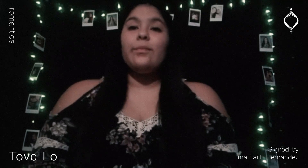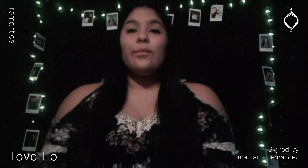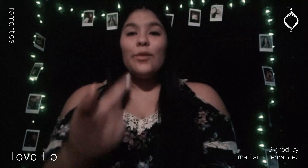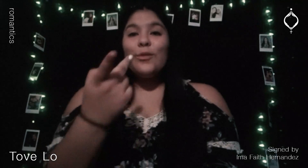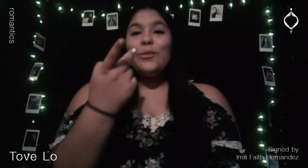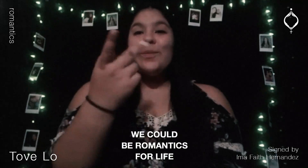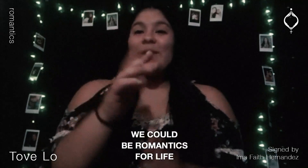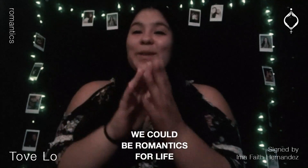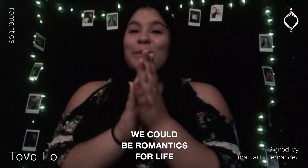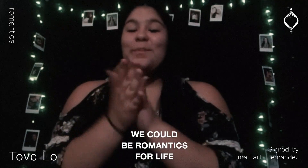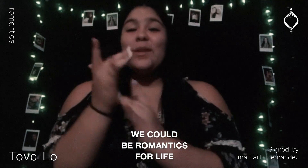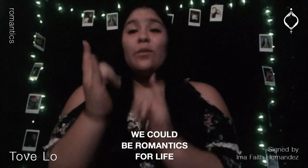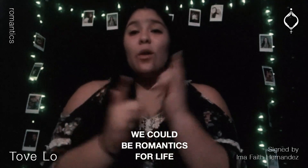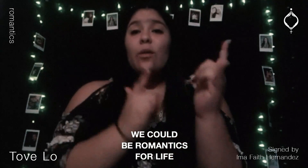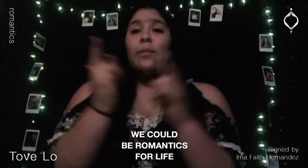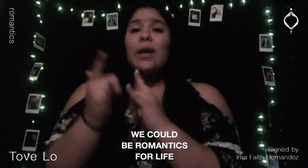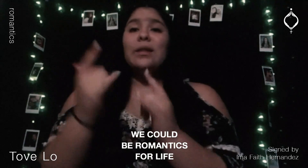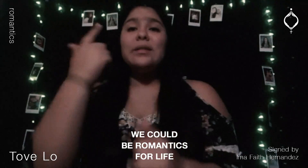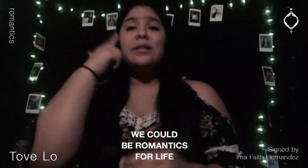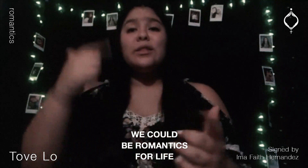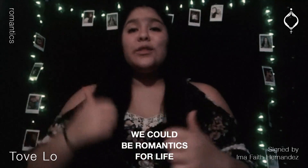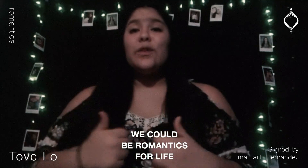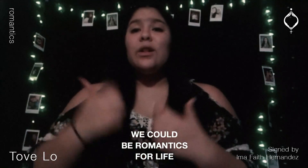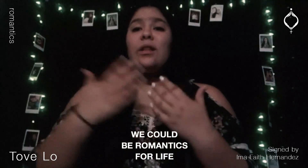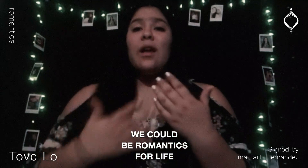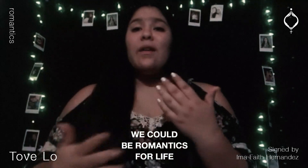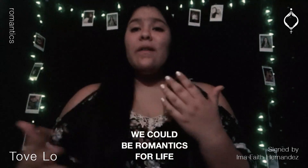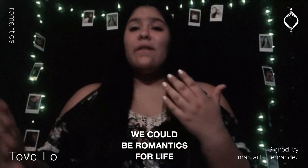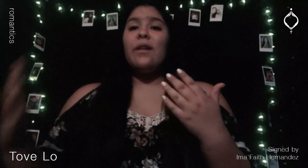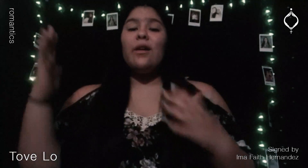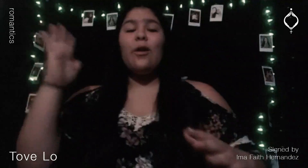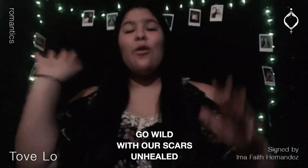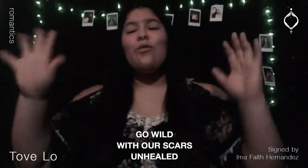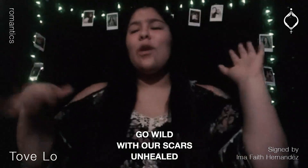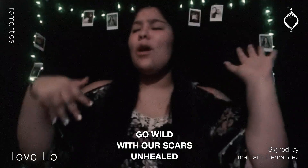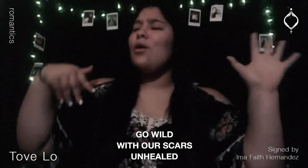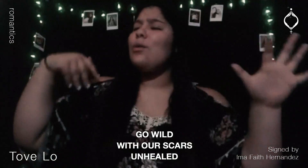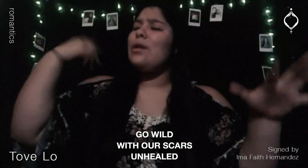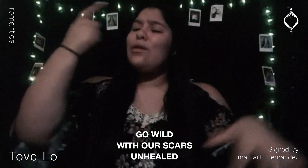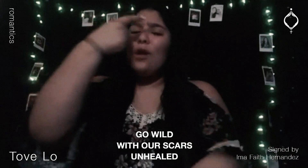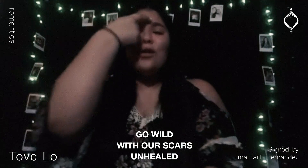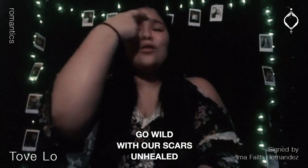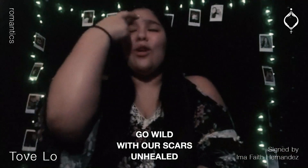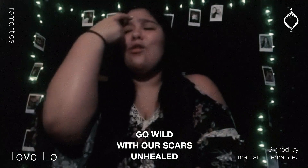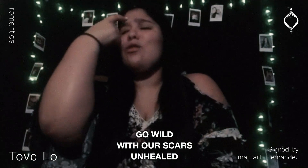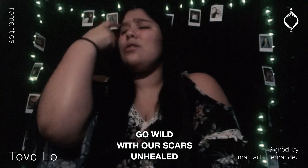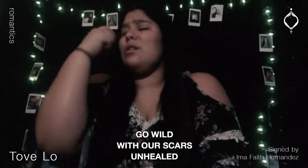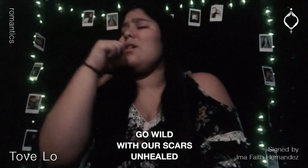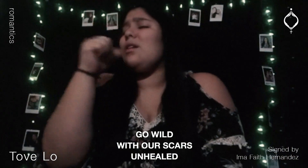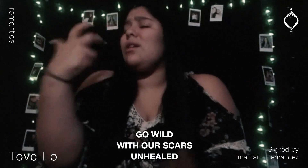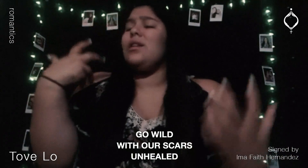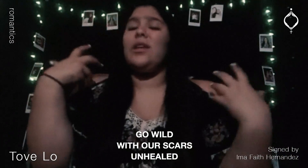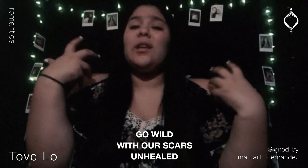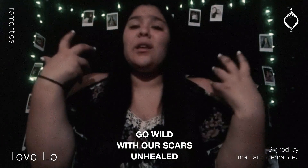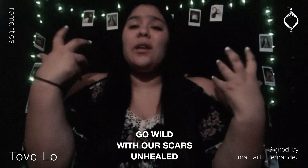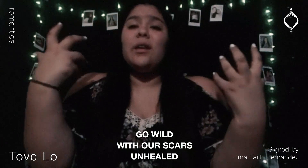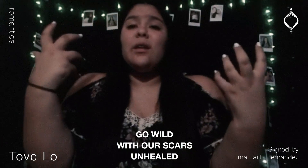We could be romantics for life, go wild with our scars on you